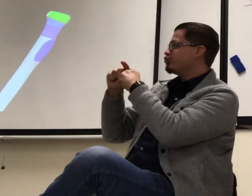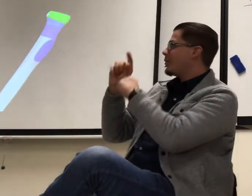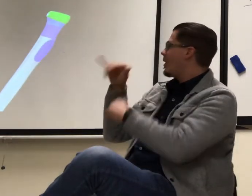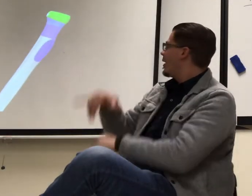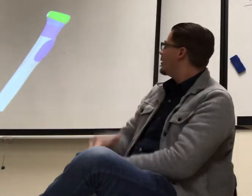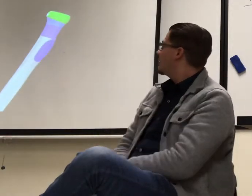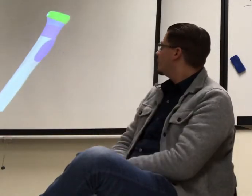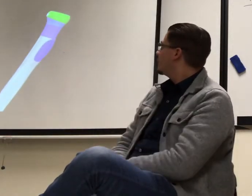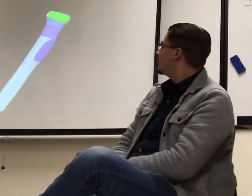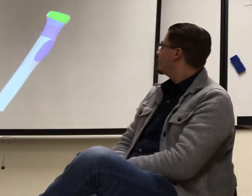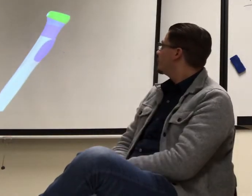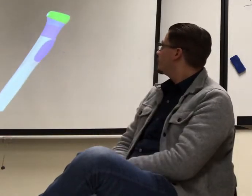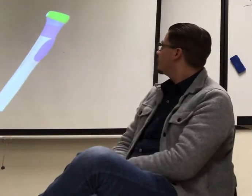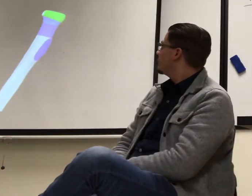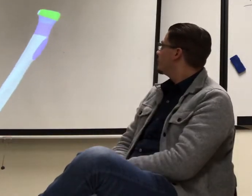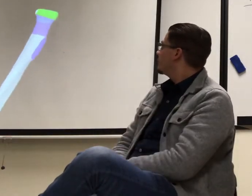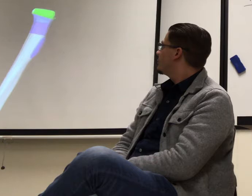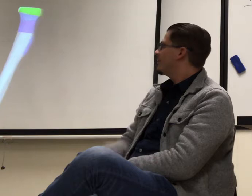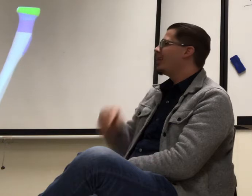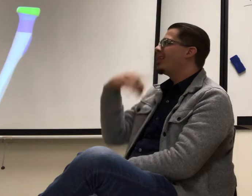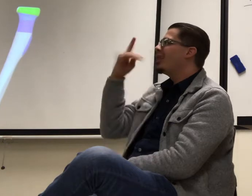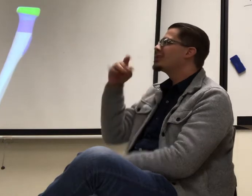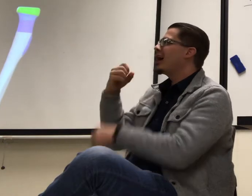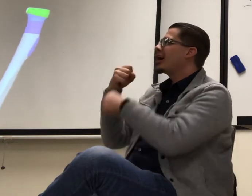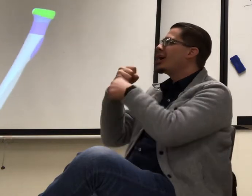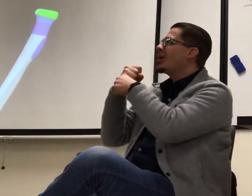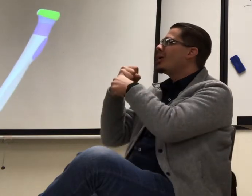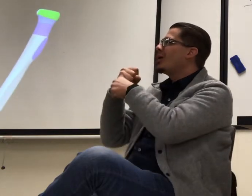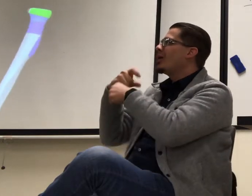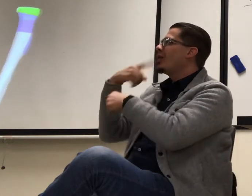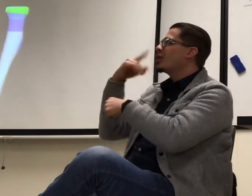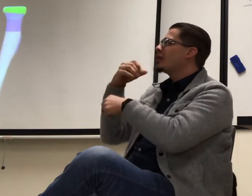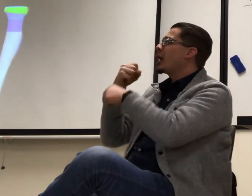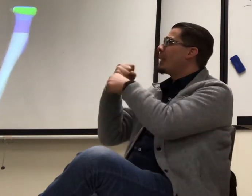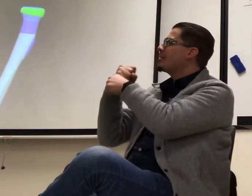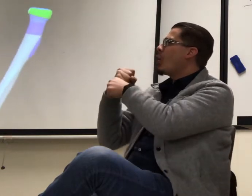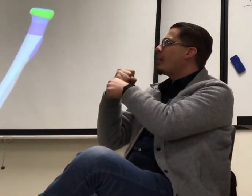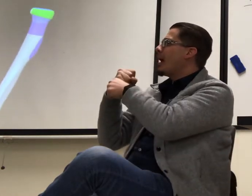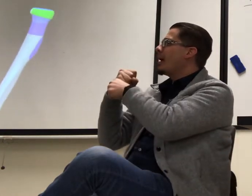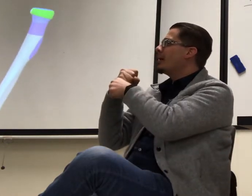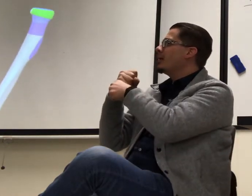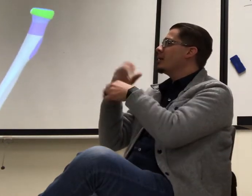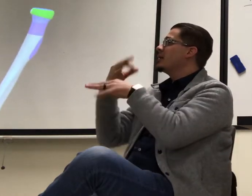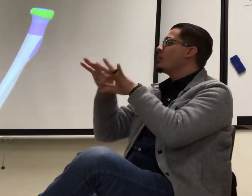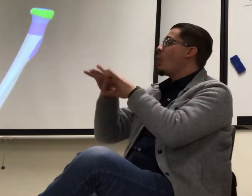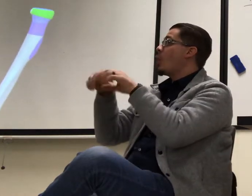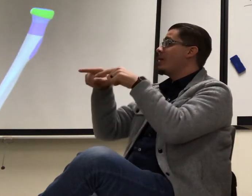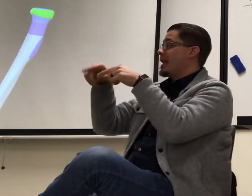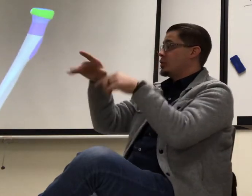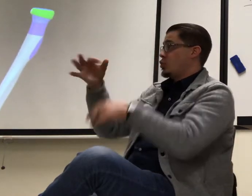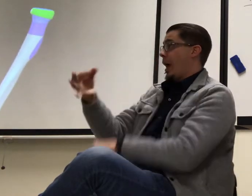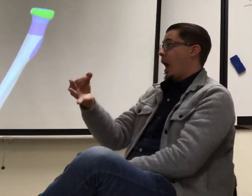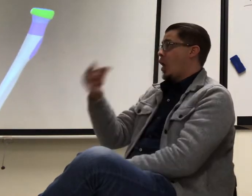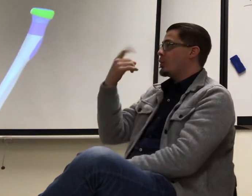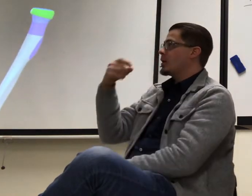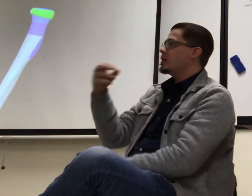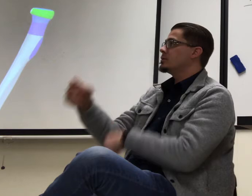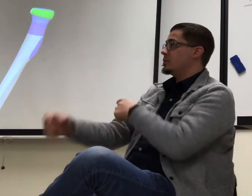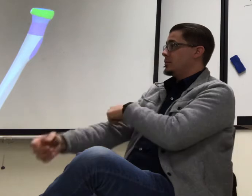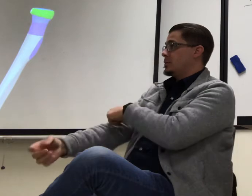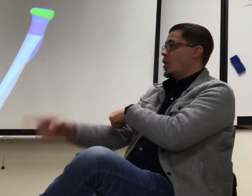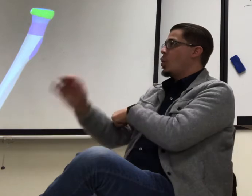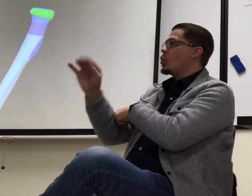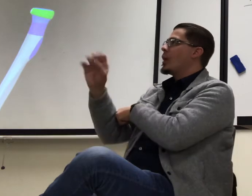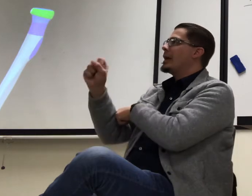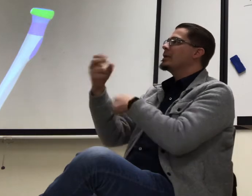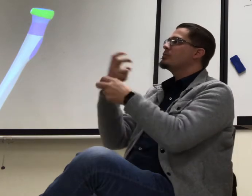described as the knob end of a baseball bat. It's very important that it's round because the radius bone radiates, and it's this